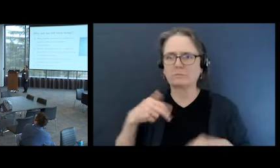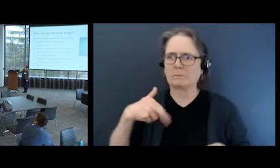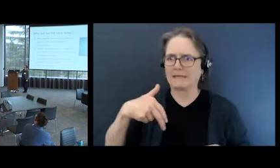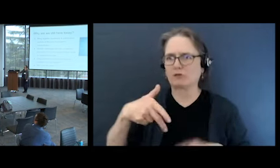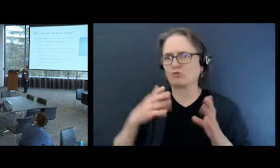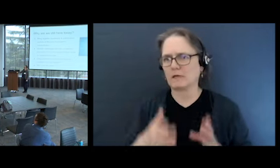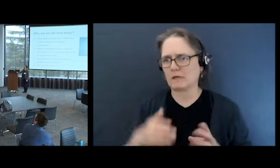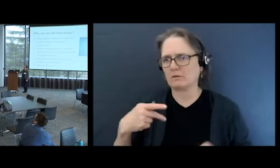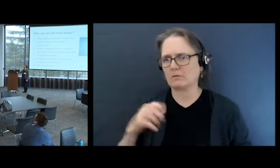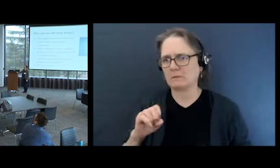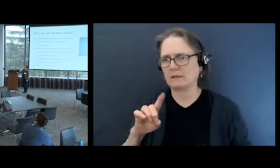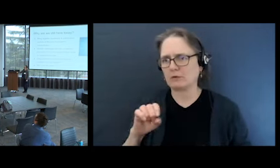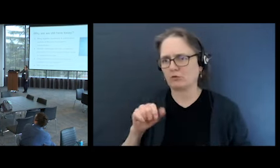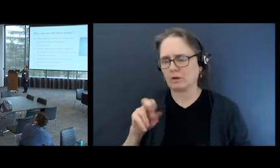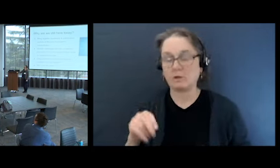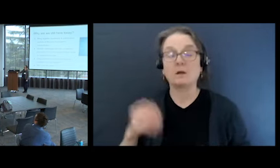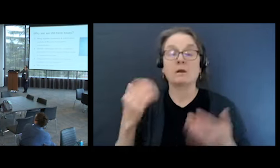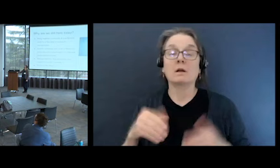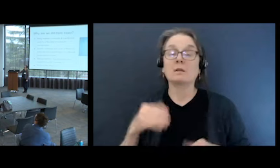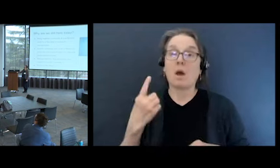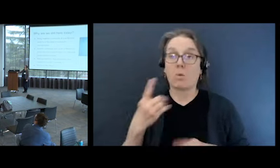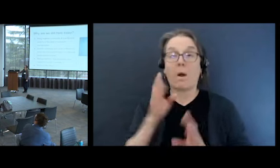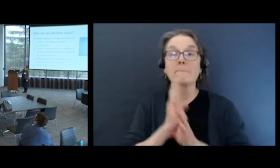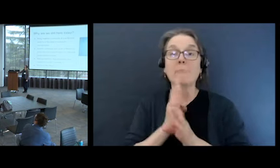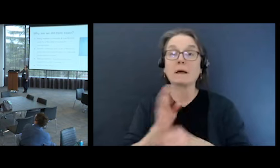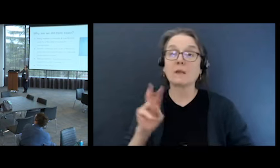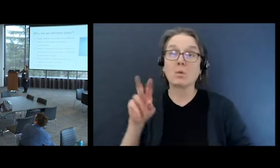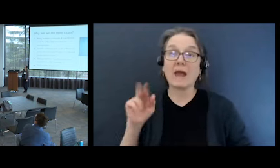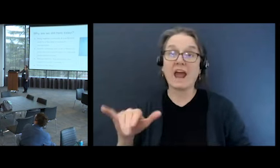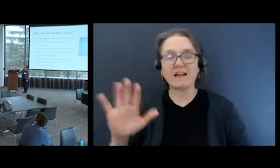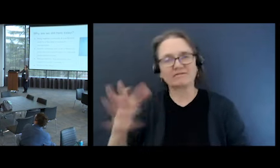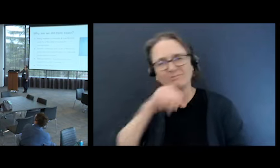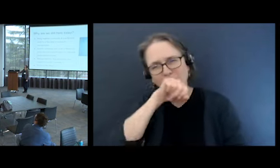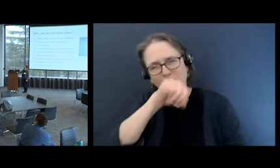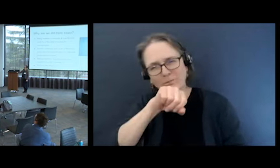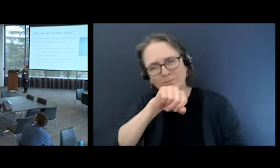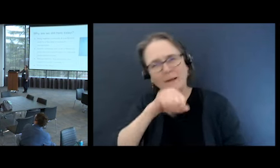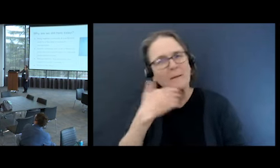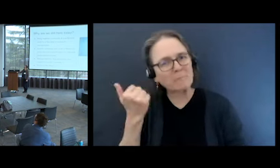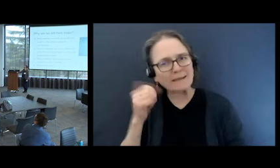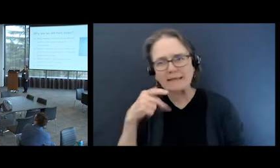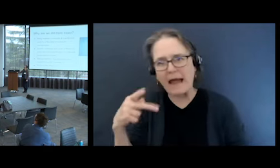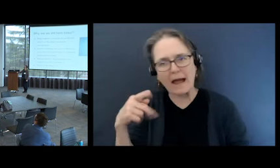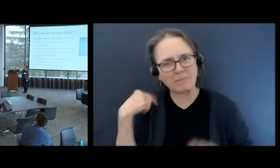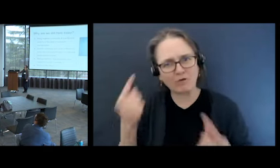is like the best app ever. And I'm really curious about multimodal